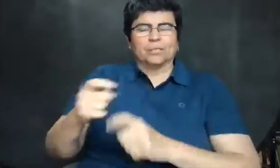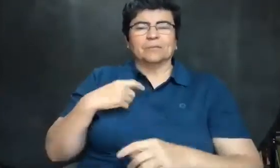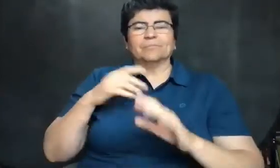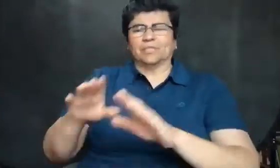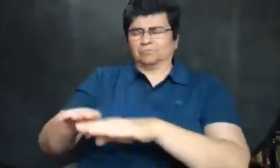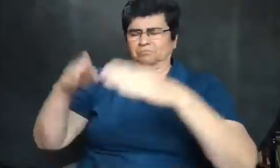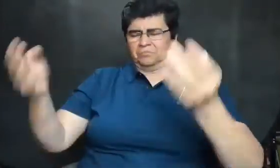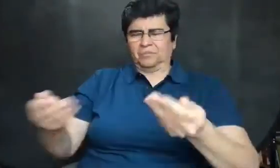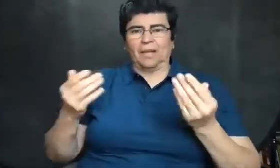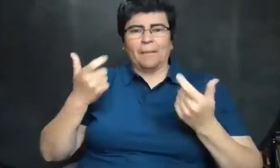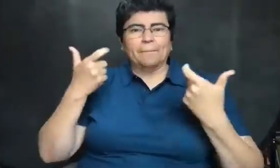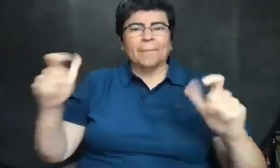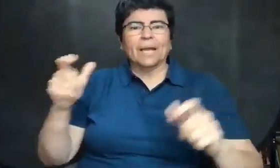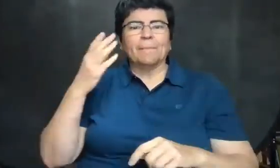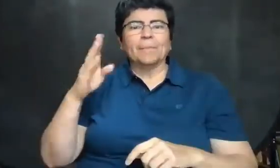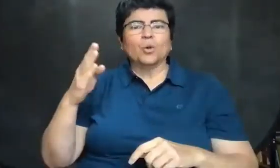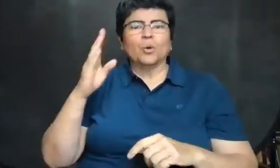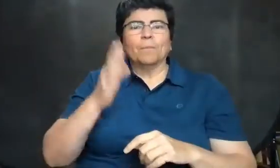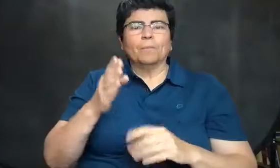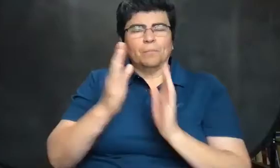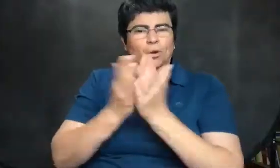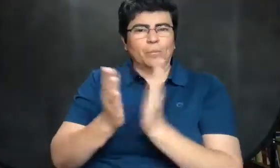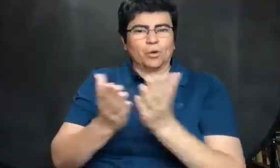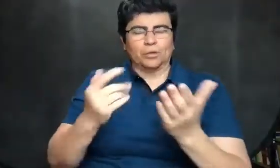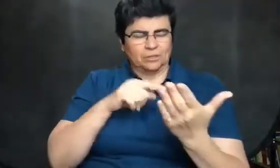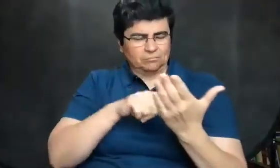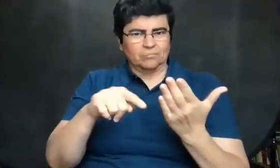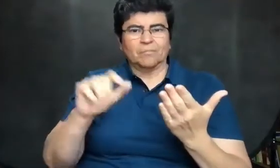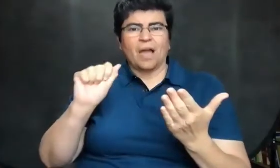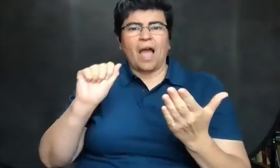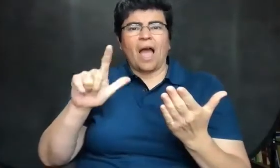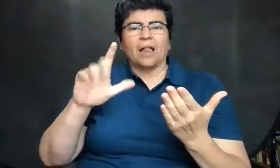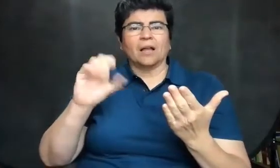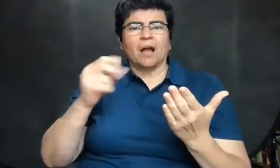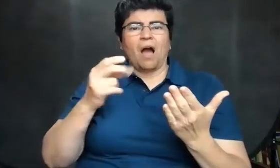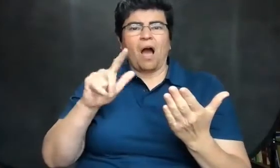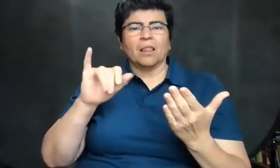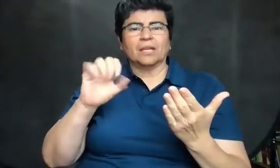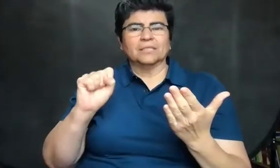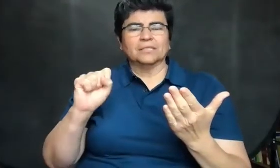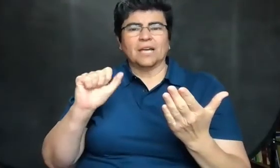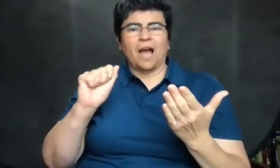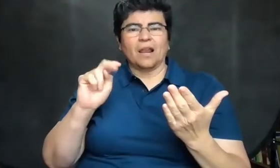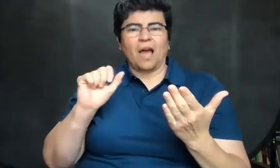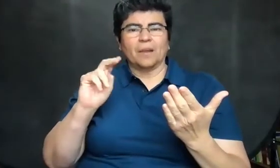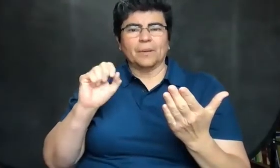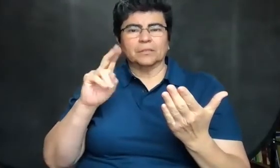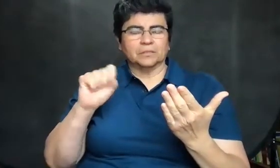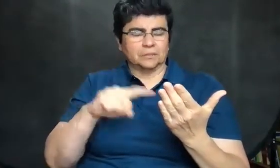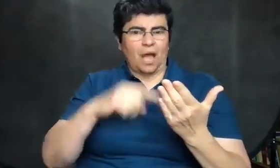big white letters, it said Alcoholics Anonymous. And I broke out in that sweat again. And I thought to myself, how in the hell am I going to get out of